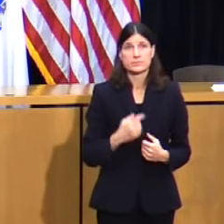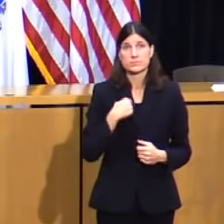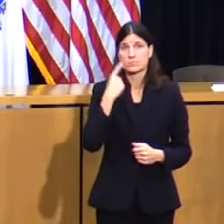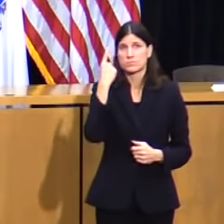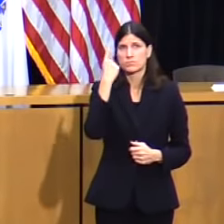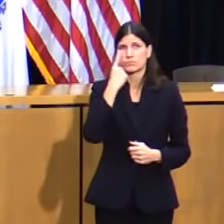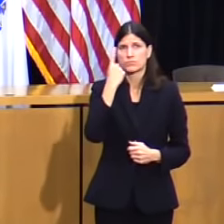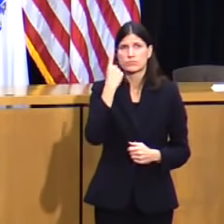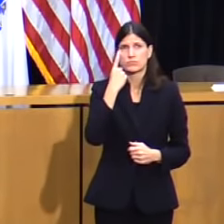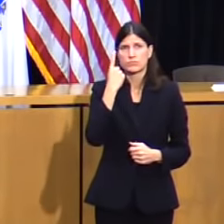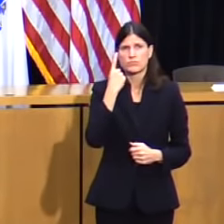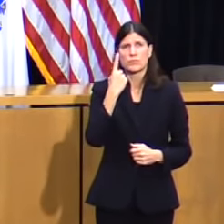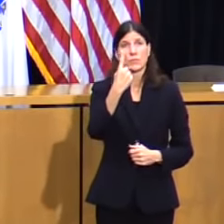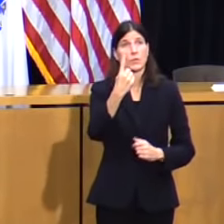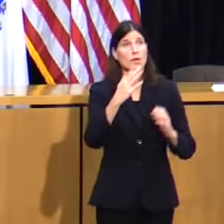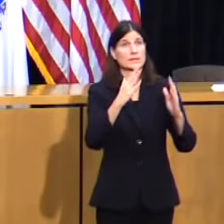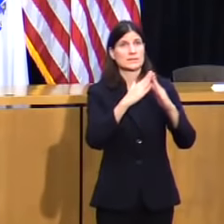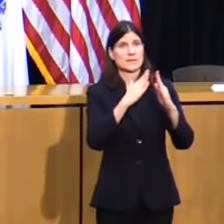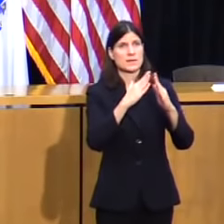Mm-hmm.